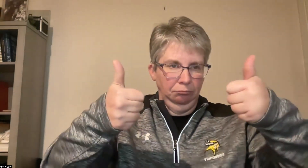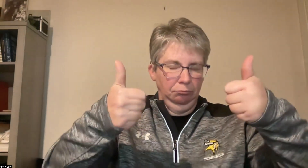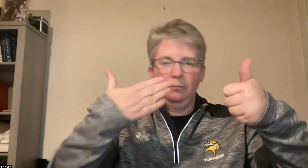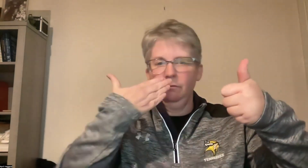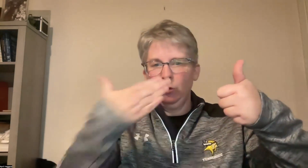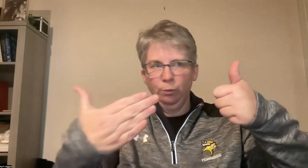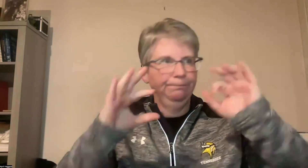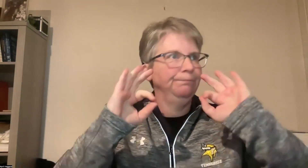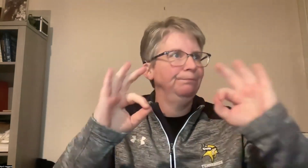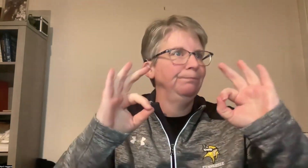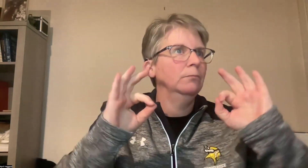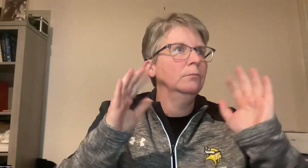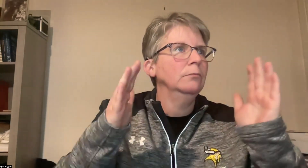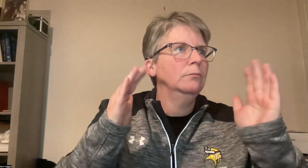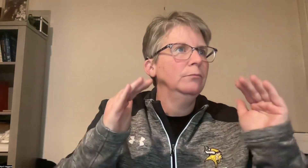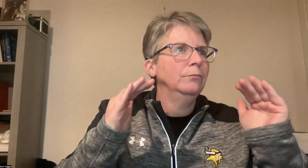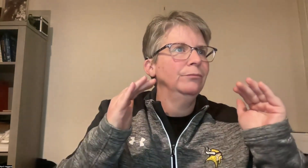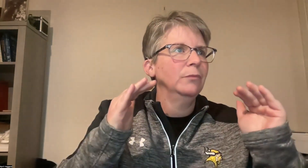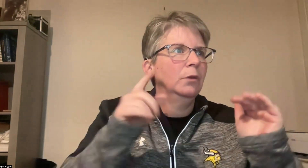No report. No report? Okay, good. We'll move forward.